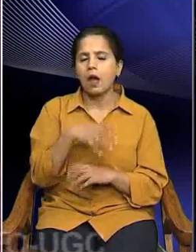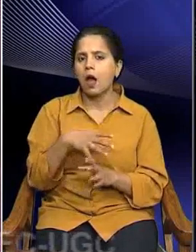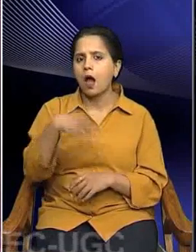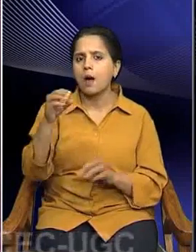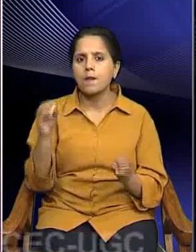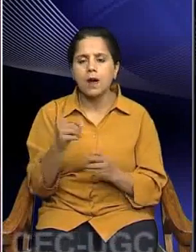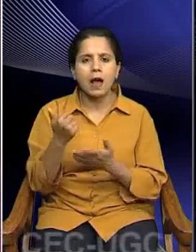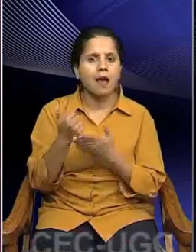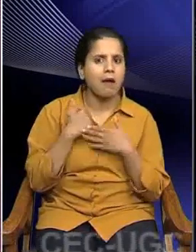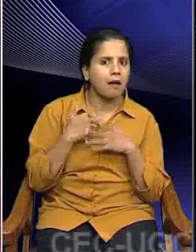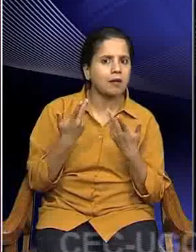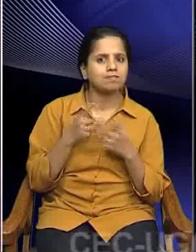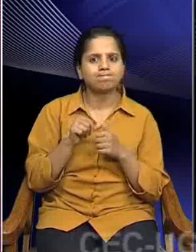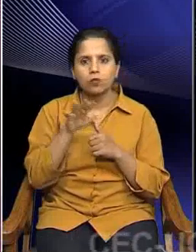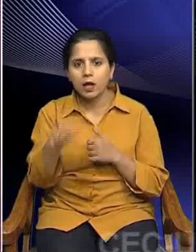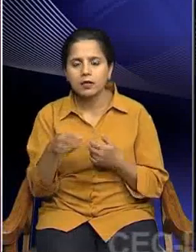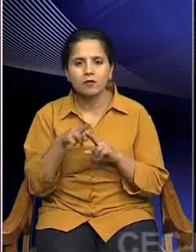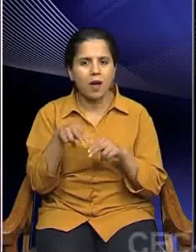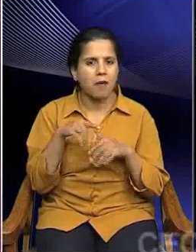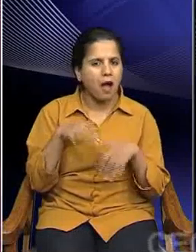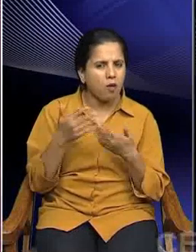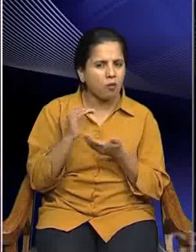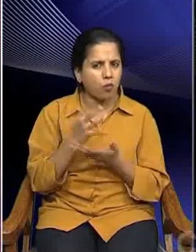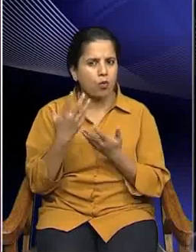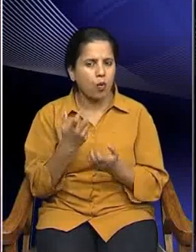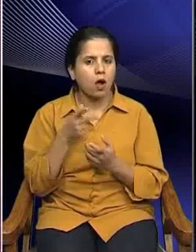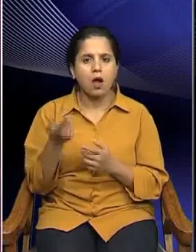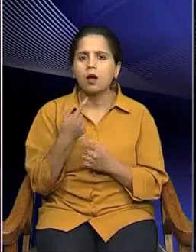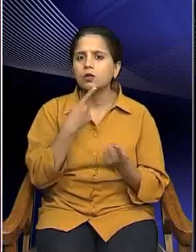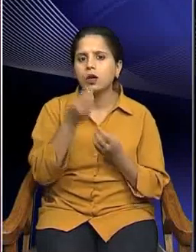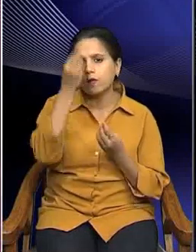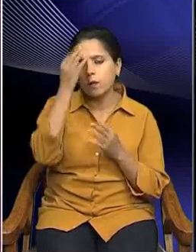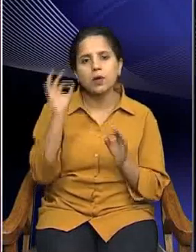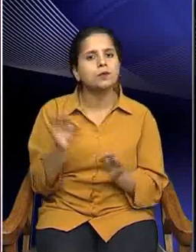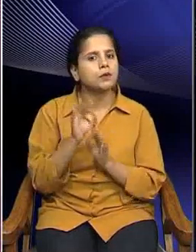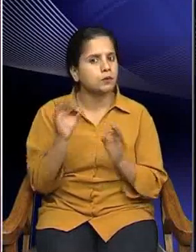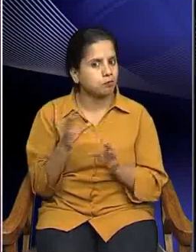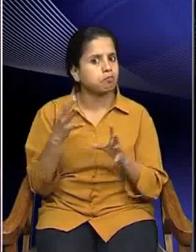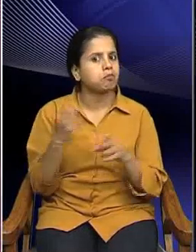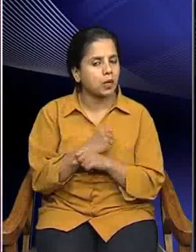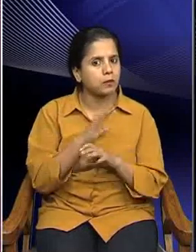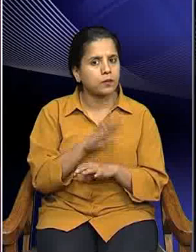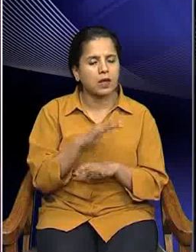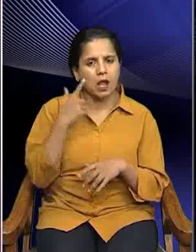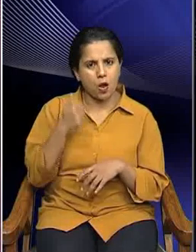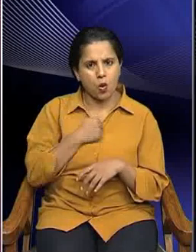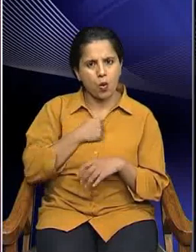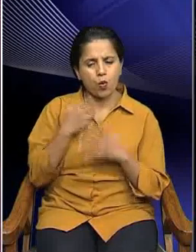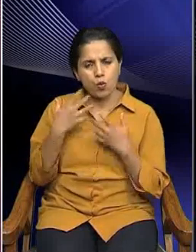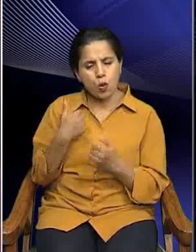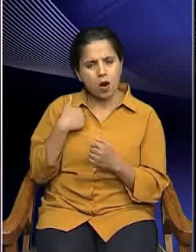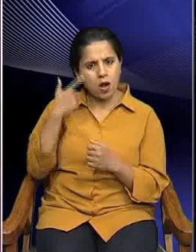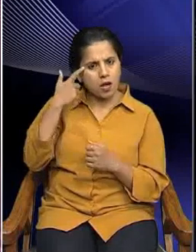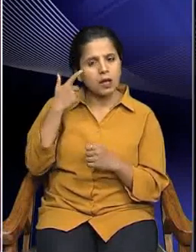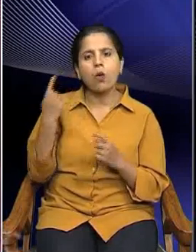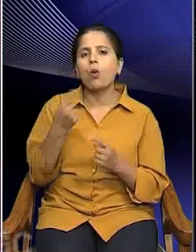seek health care or access to family planning. She is not getting access to information to implement her own desire. She just